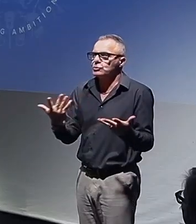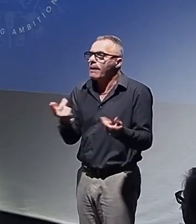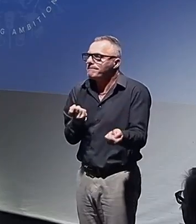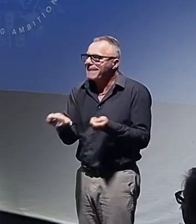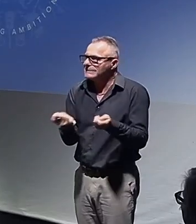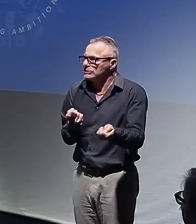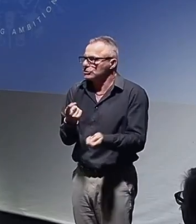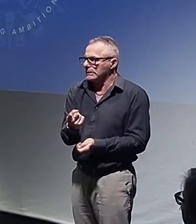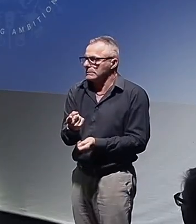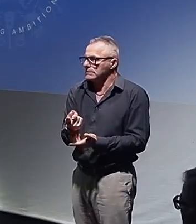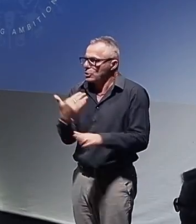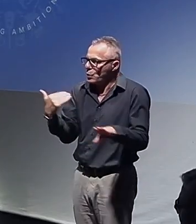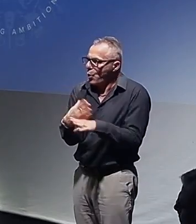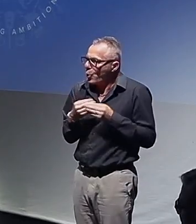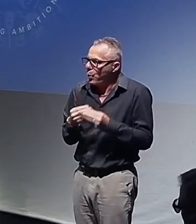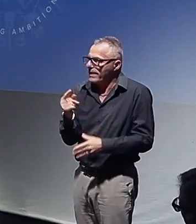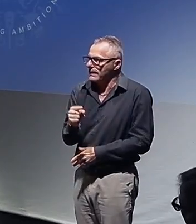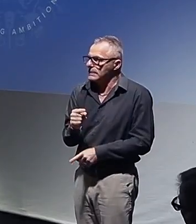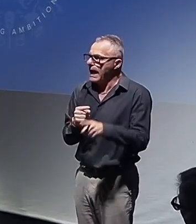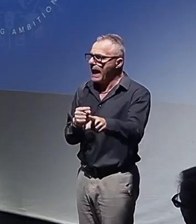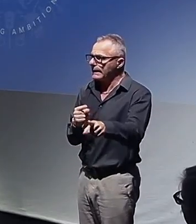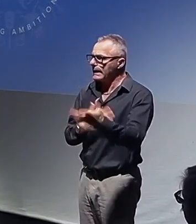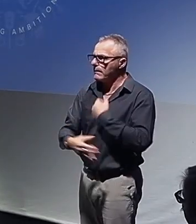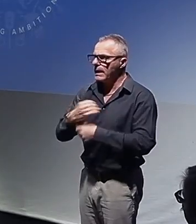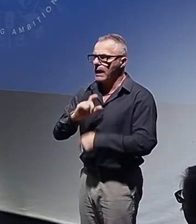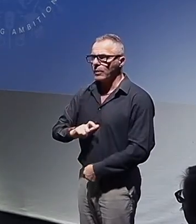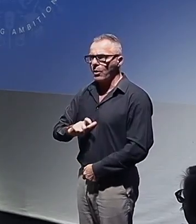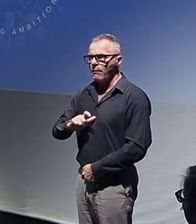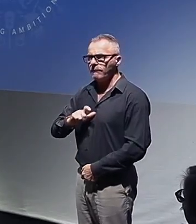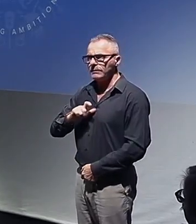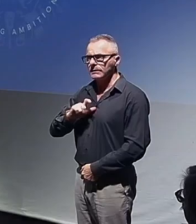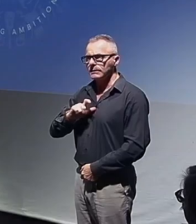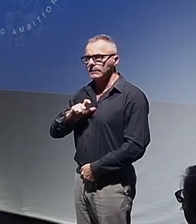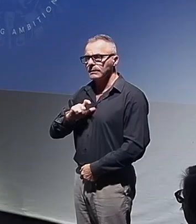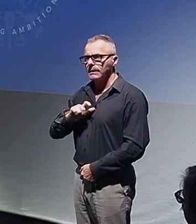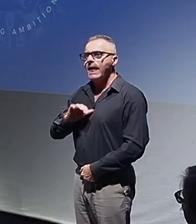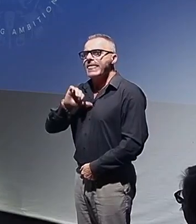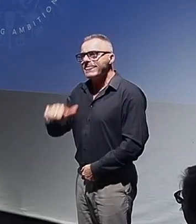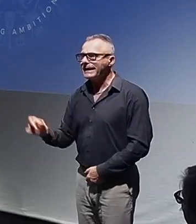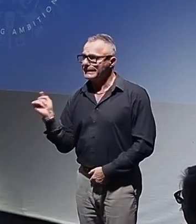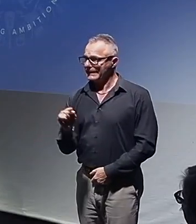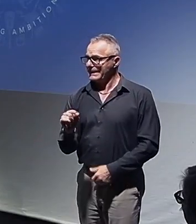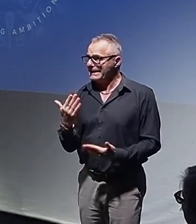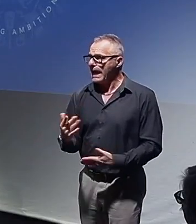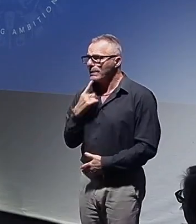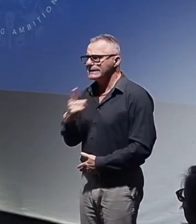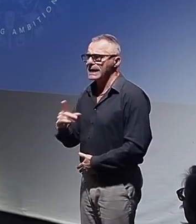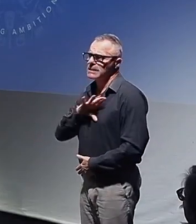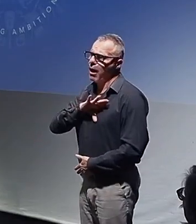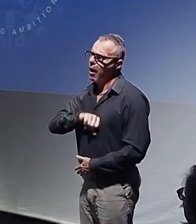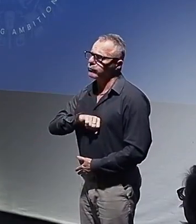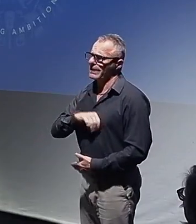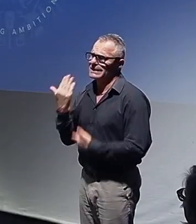manage it and work with it, etc. And he got more and more confident with it. And then at the point, and he tells this heartbreaking story of the